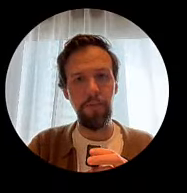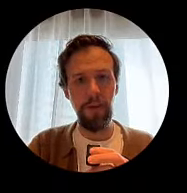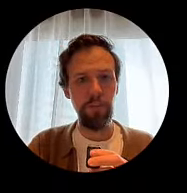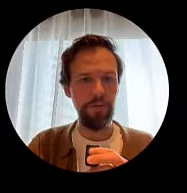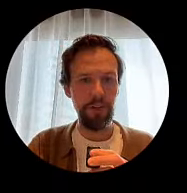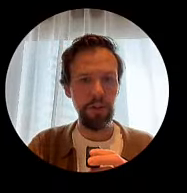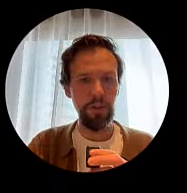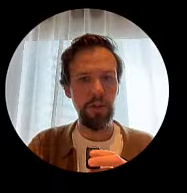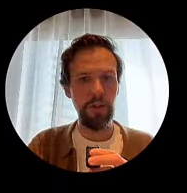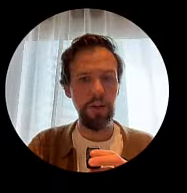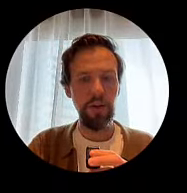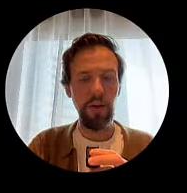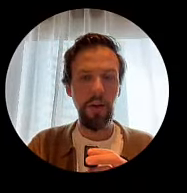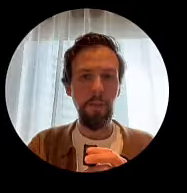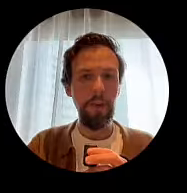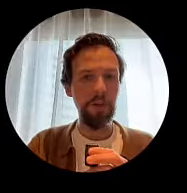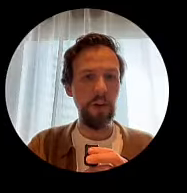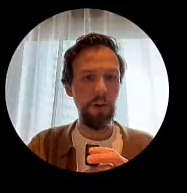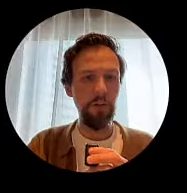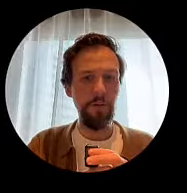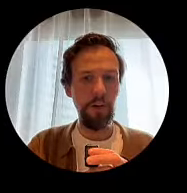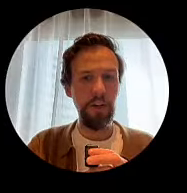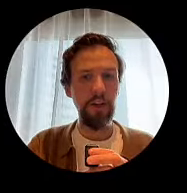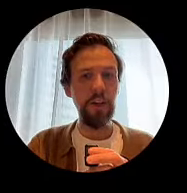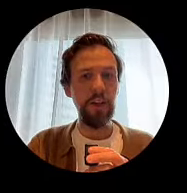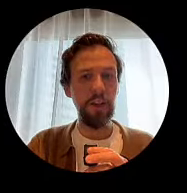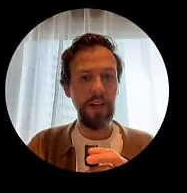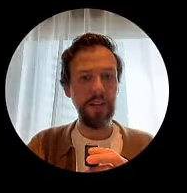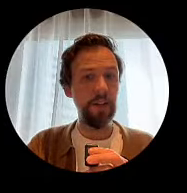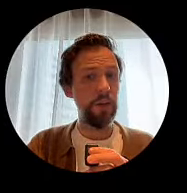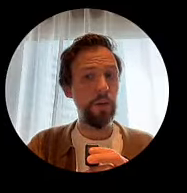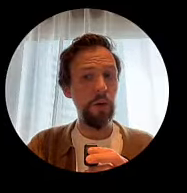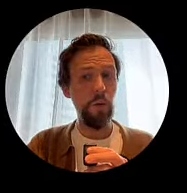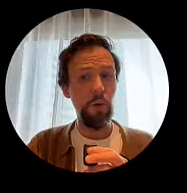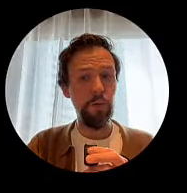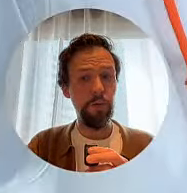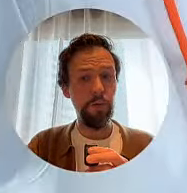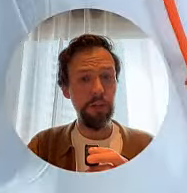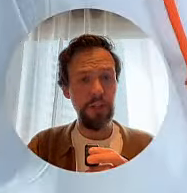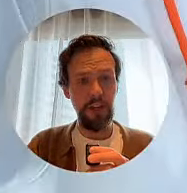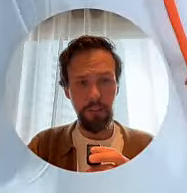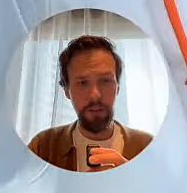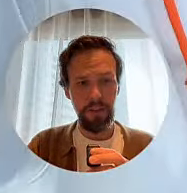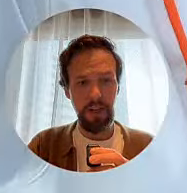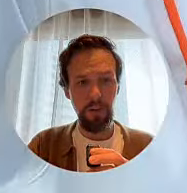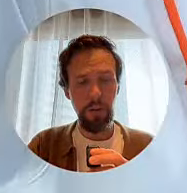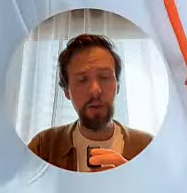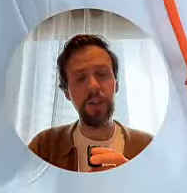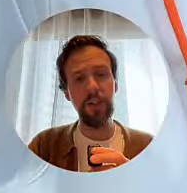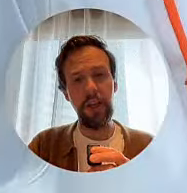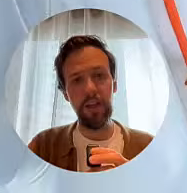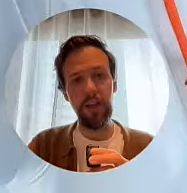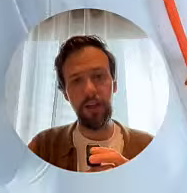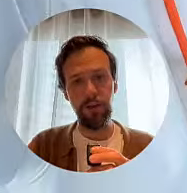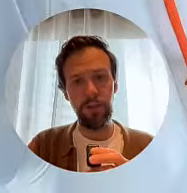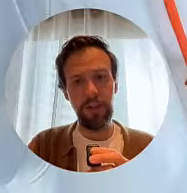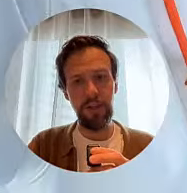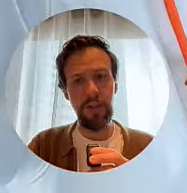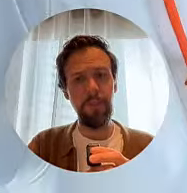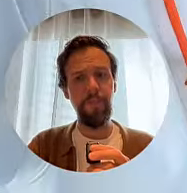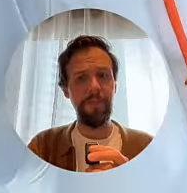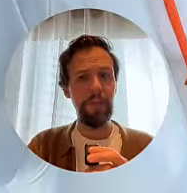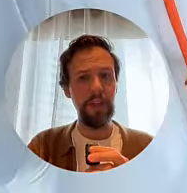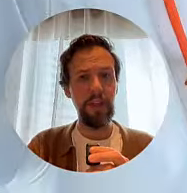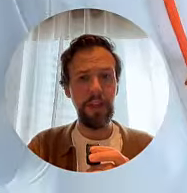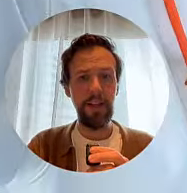decisions in my professional career, because Art of Fauna last year won first the Apple Design Award in